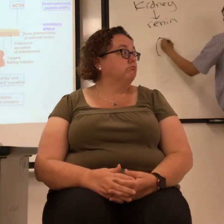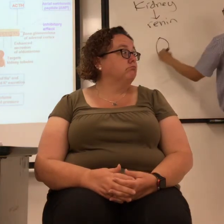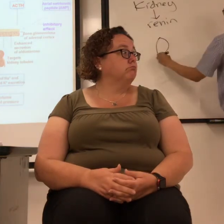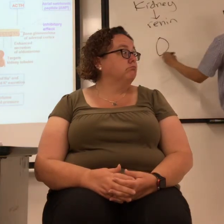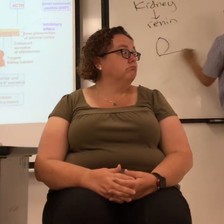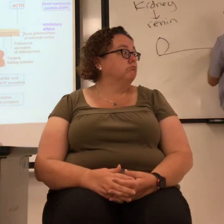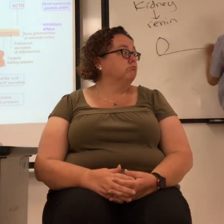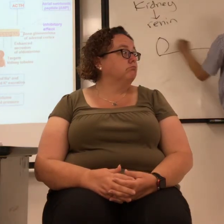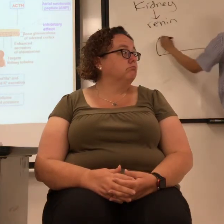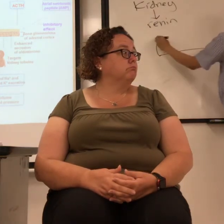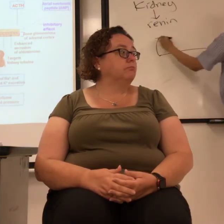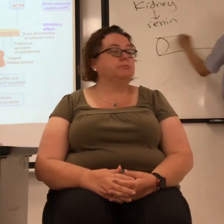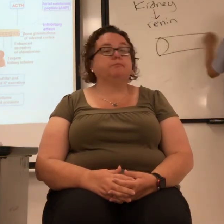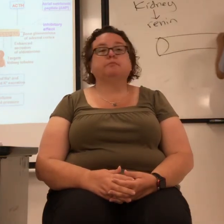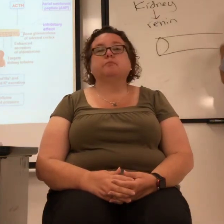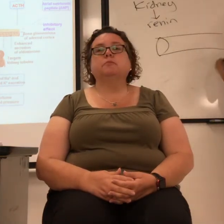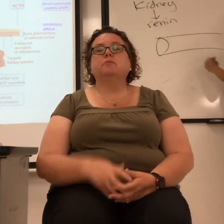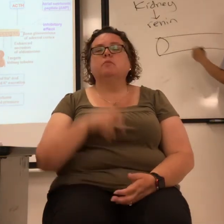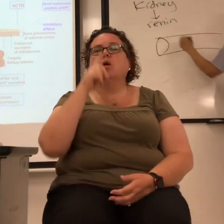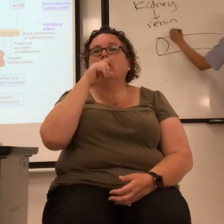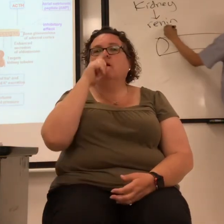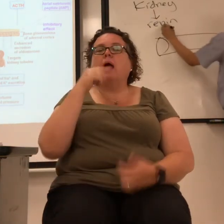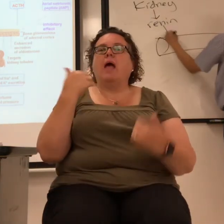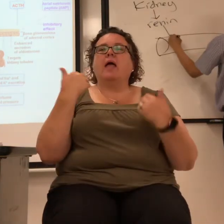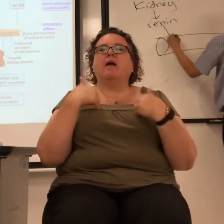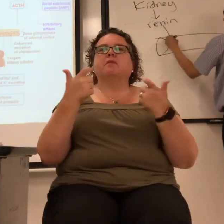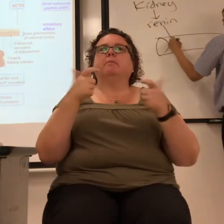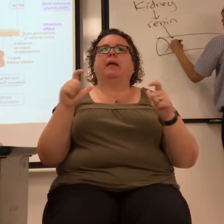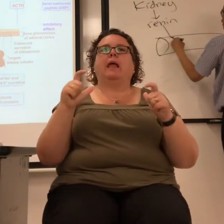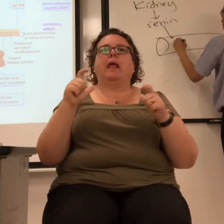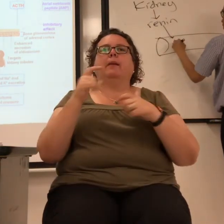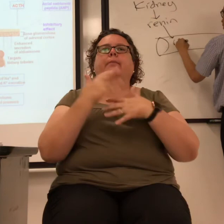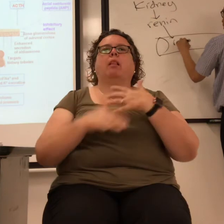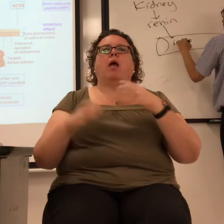So I'll pretend I have a big blood vessel here.